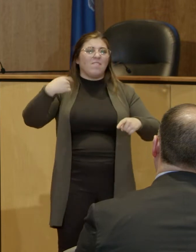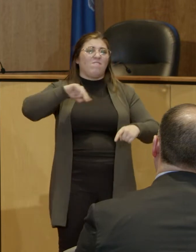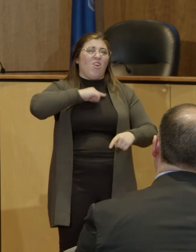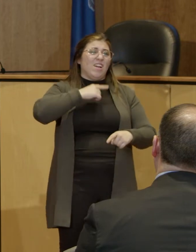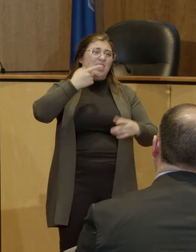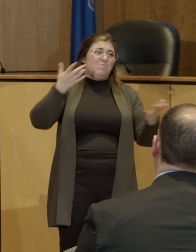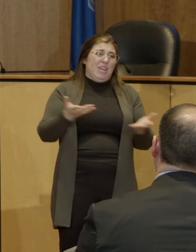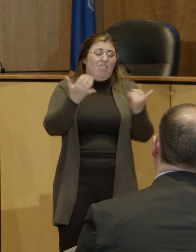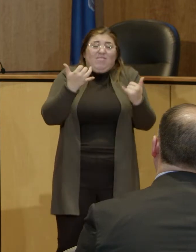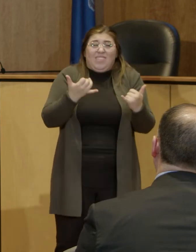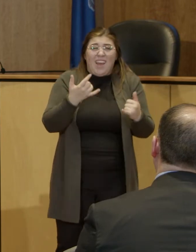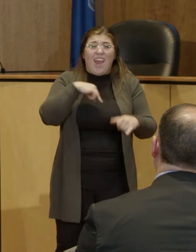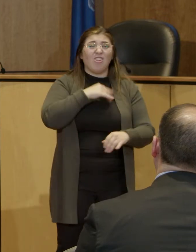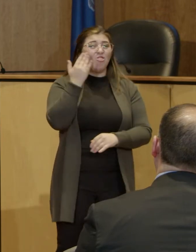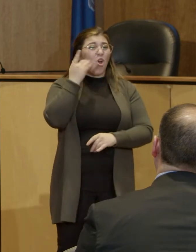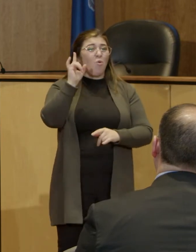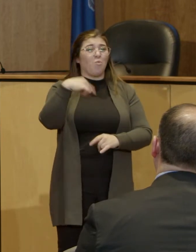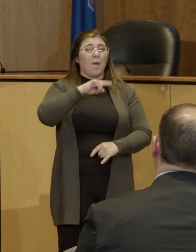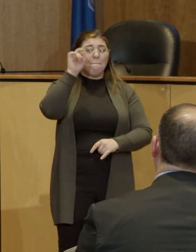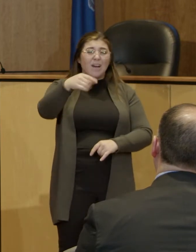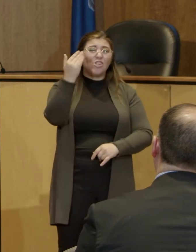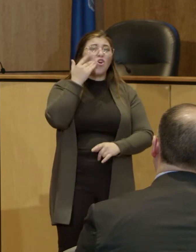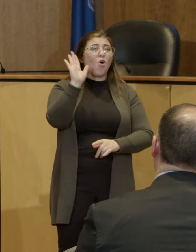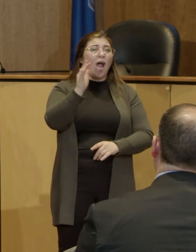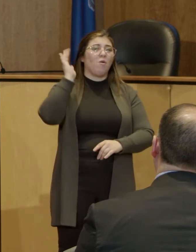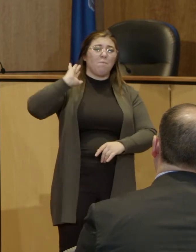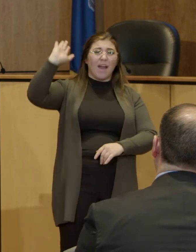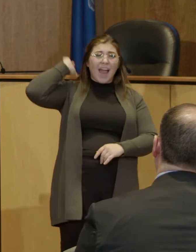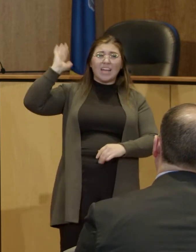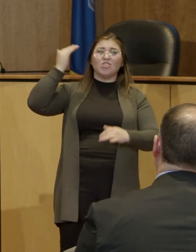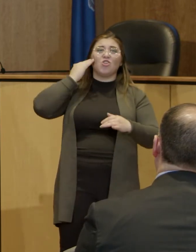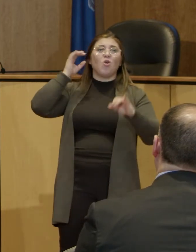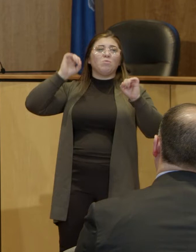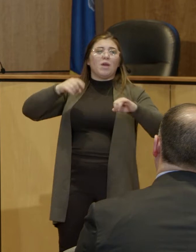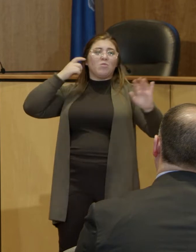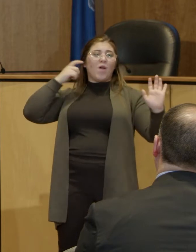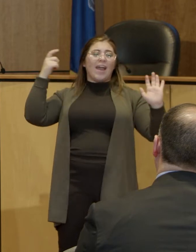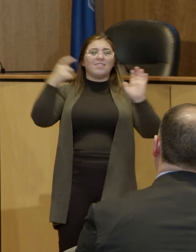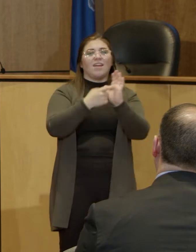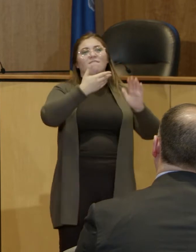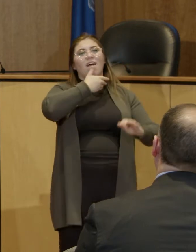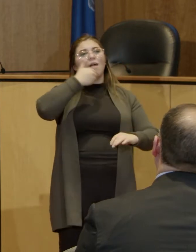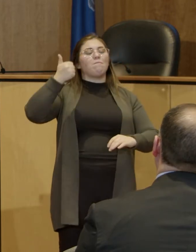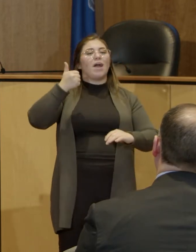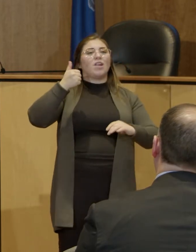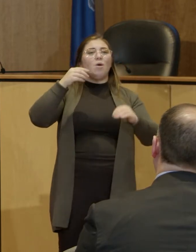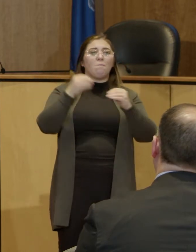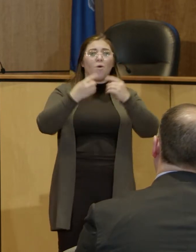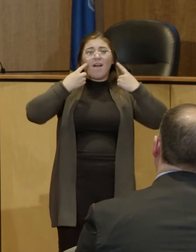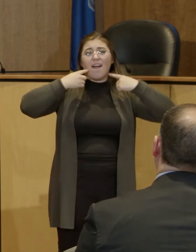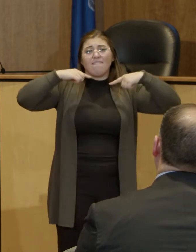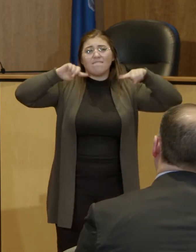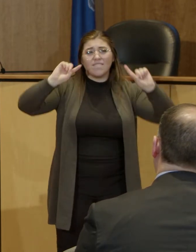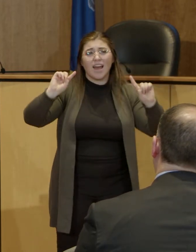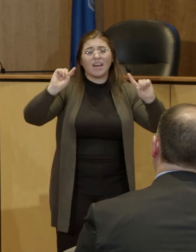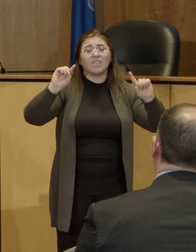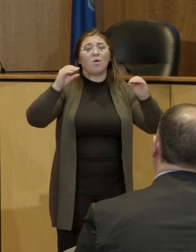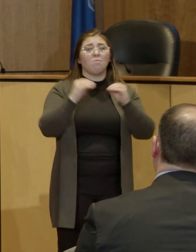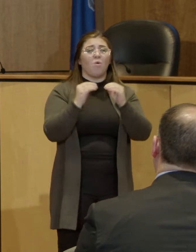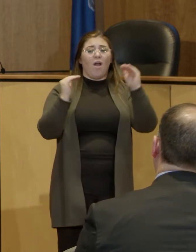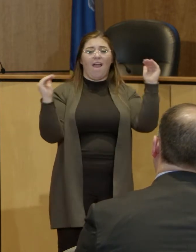the fact that we have to know where we came from in order to identify a better, more effective,